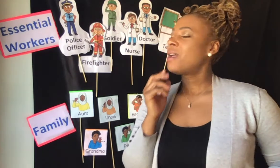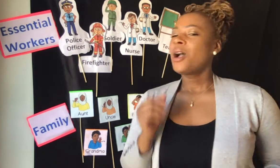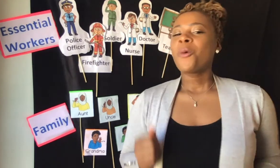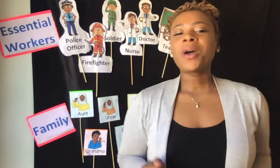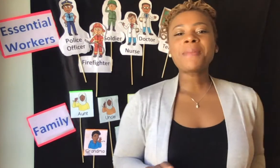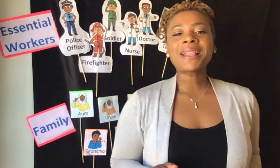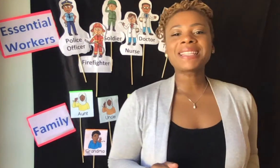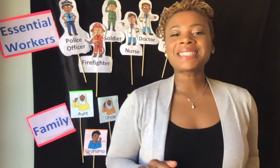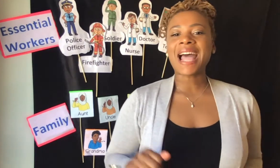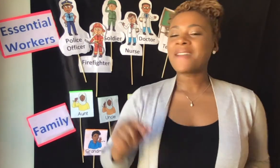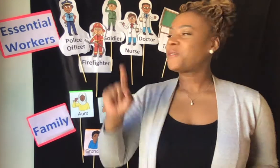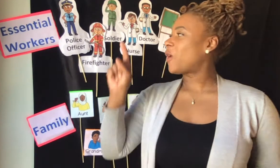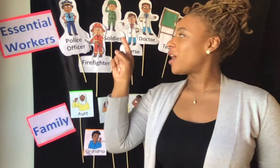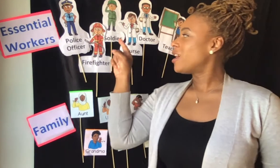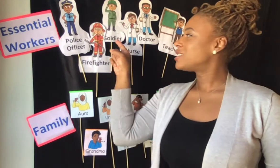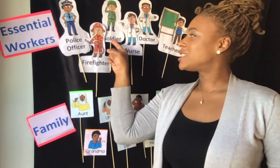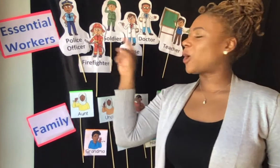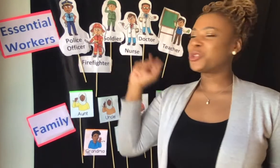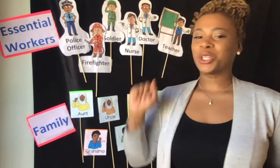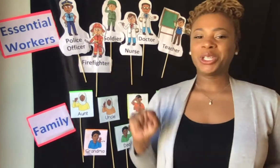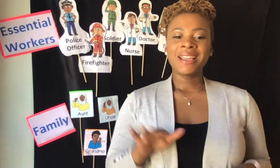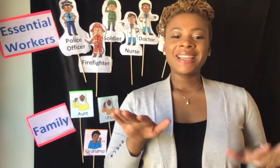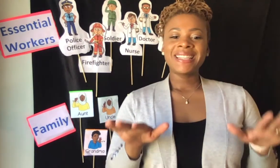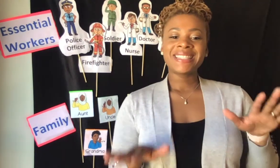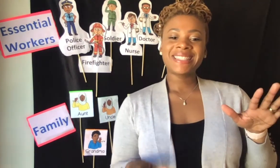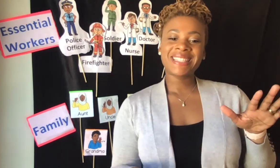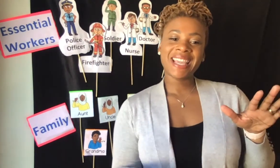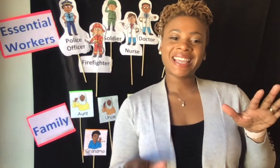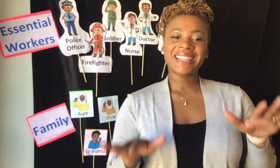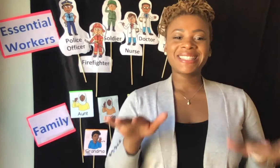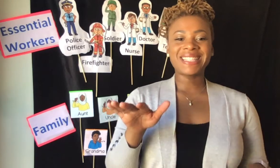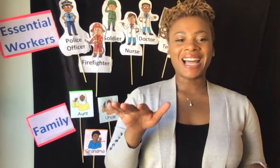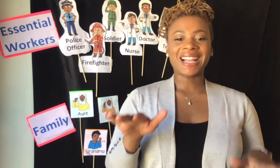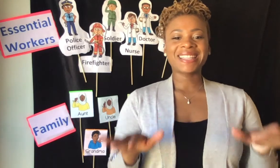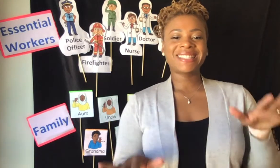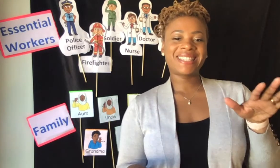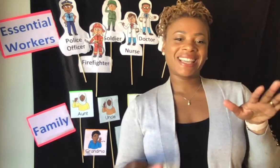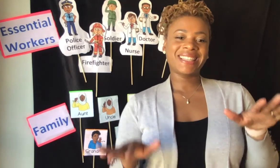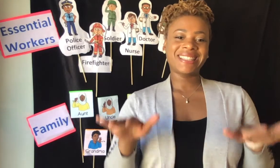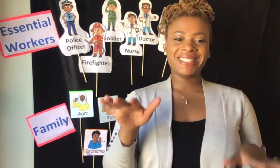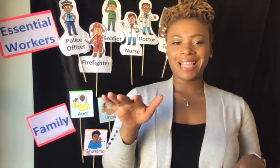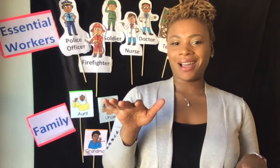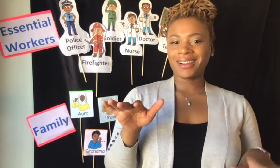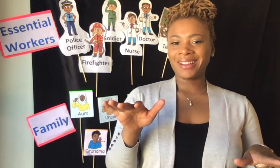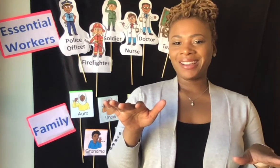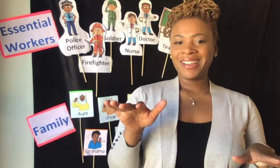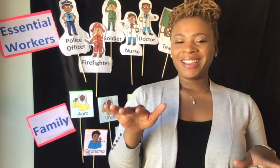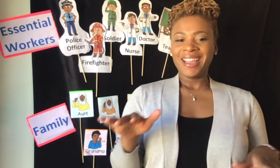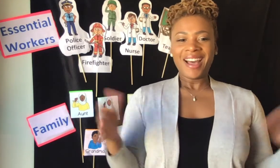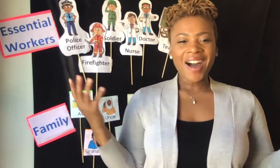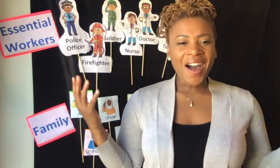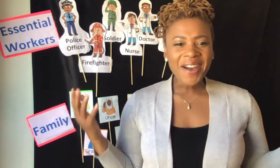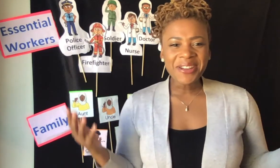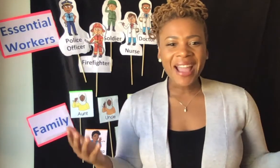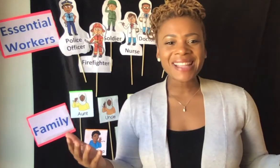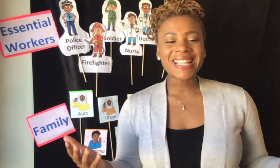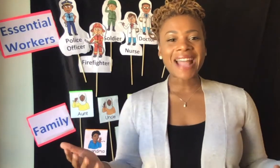What about the sign for soldier? Tick tock, tick tock. Oh, you guys got that